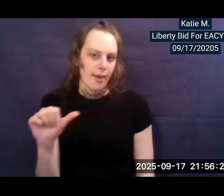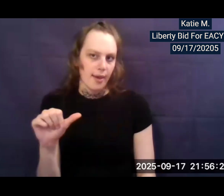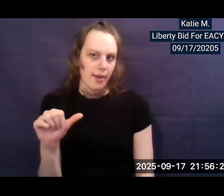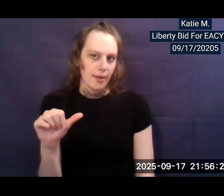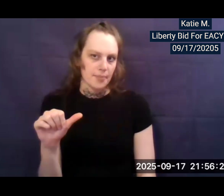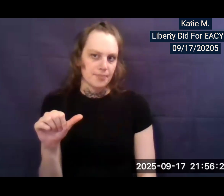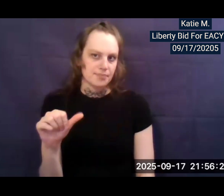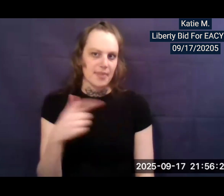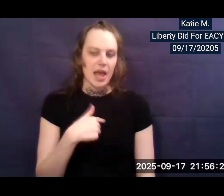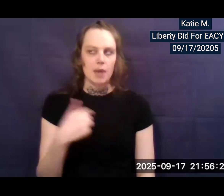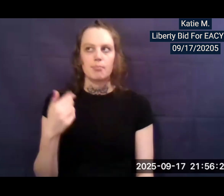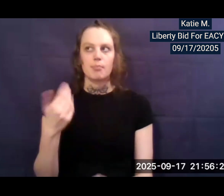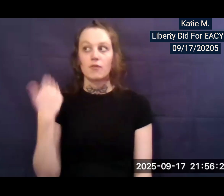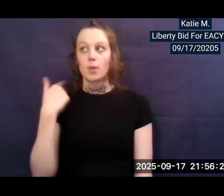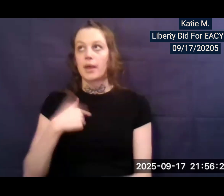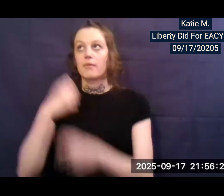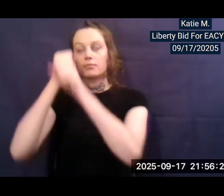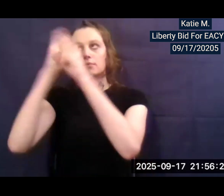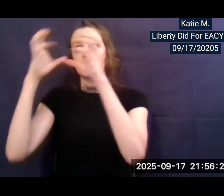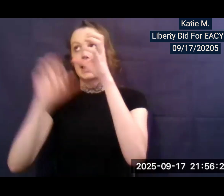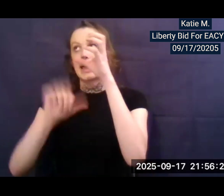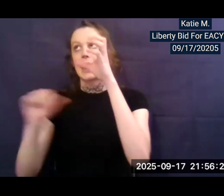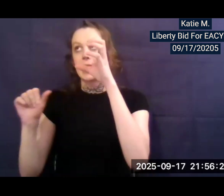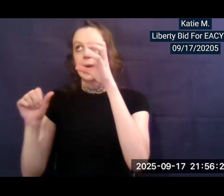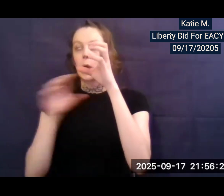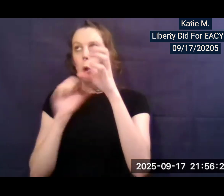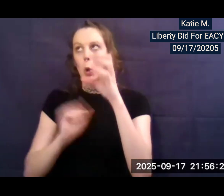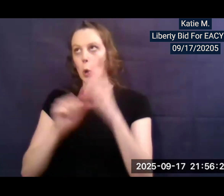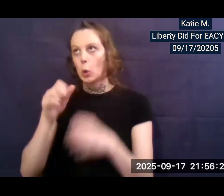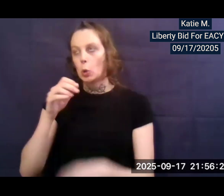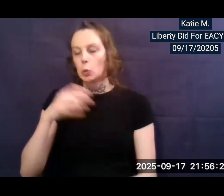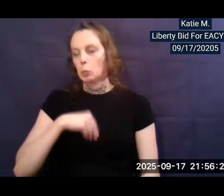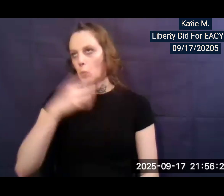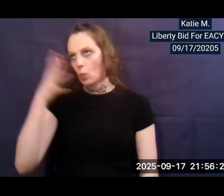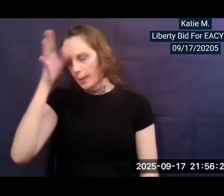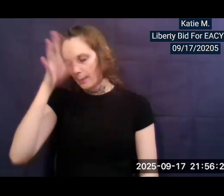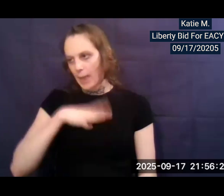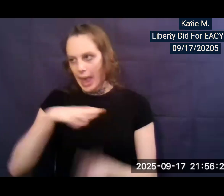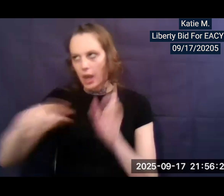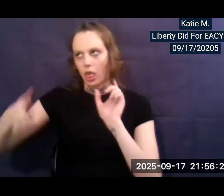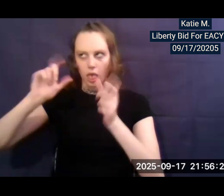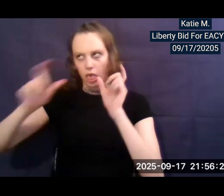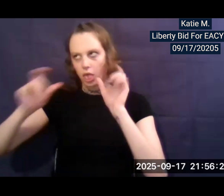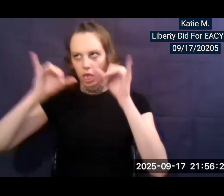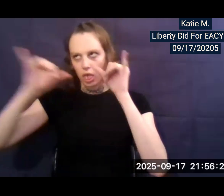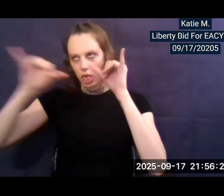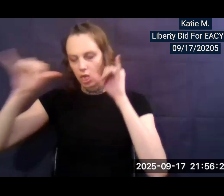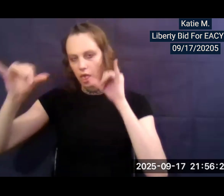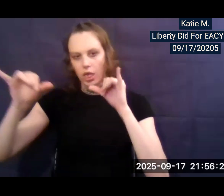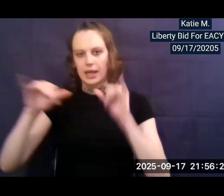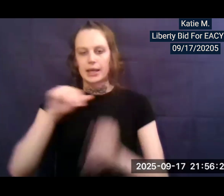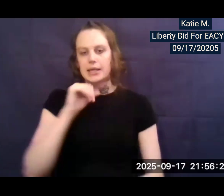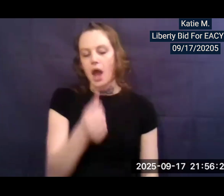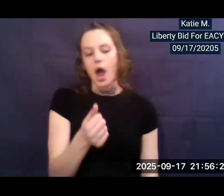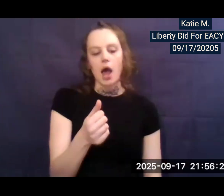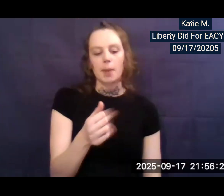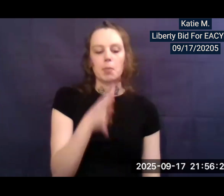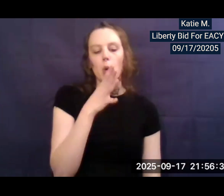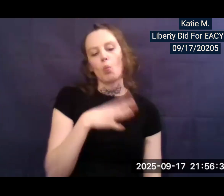idea what AA. I thought it was like old white men drinking heavily, um like not women who drank wine basically, like and